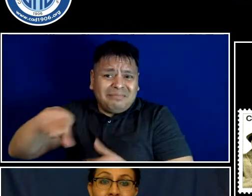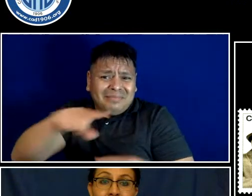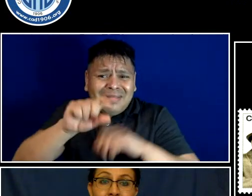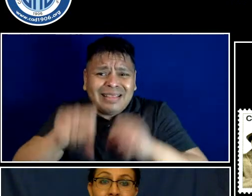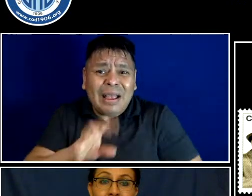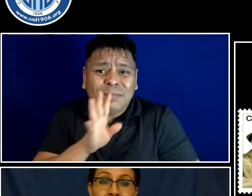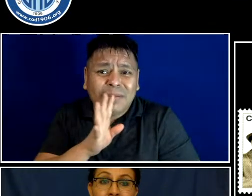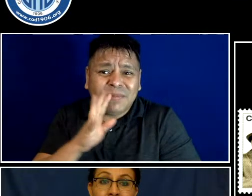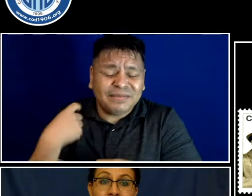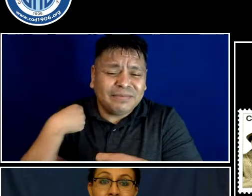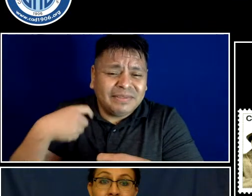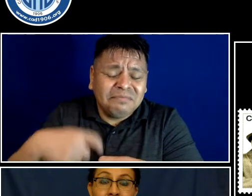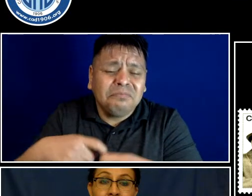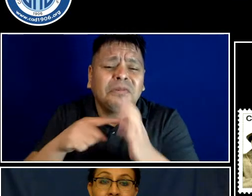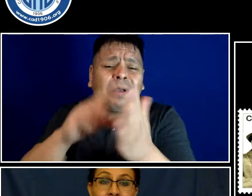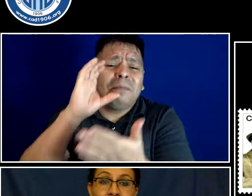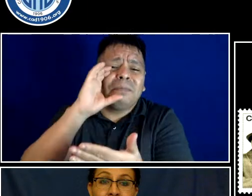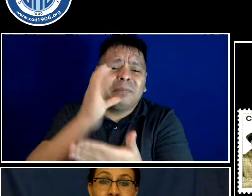their history.